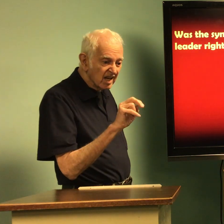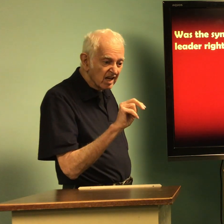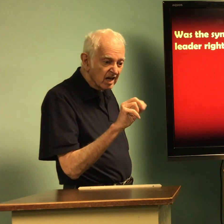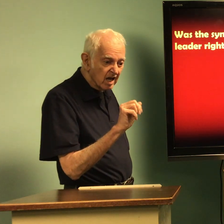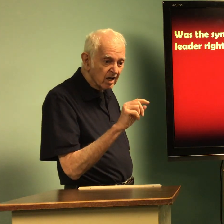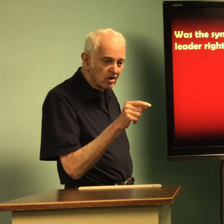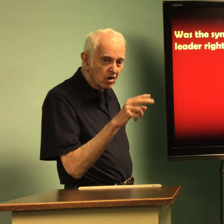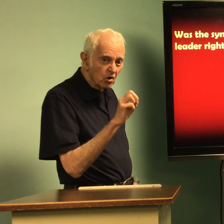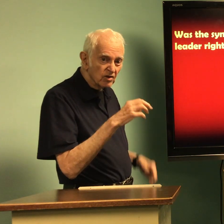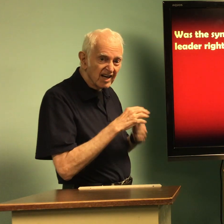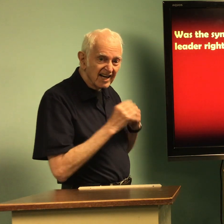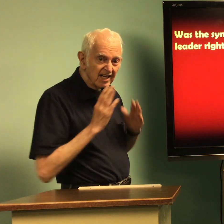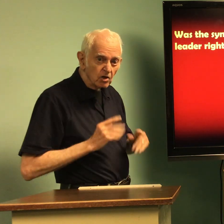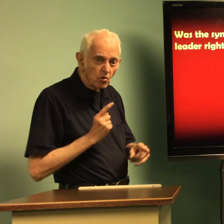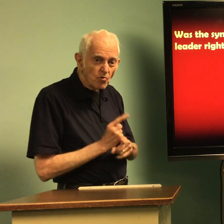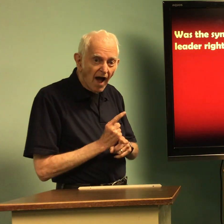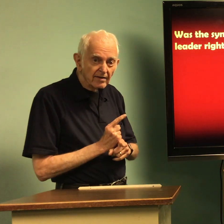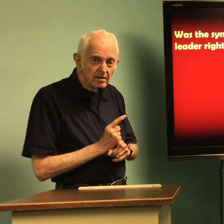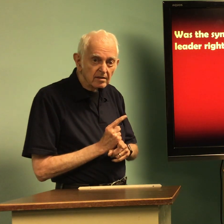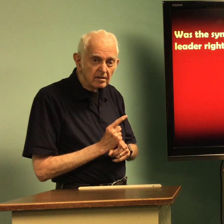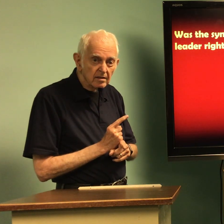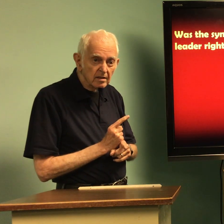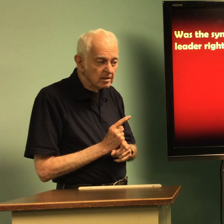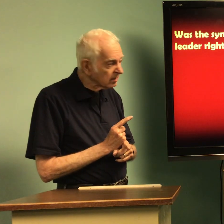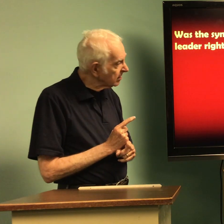Was the synagogue leader right?